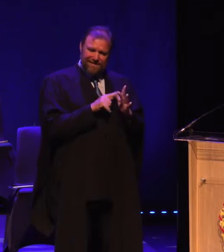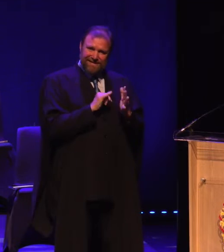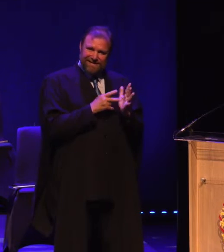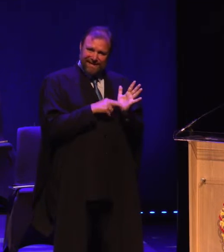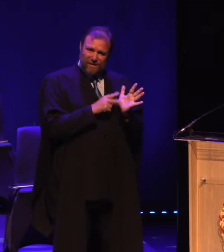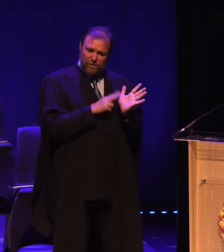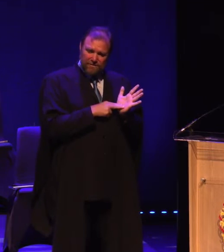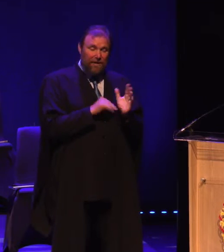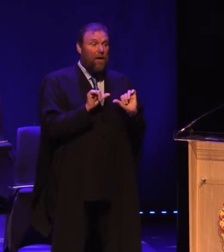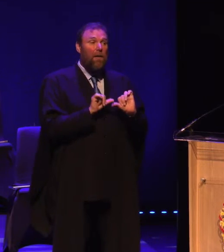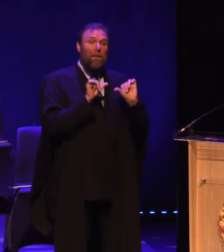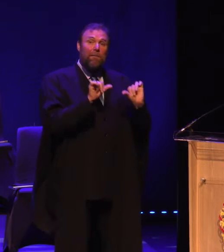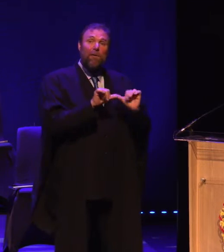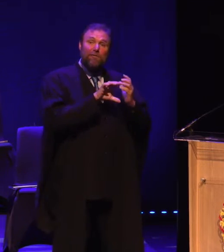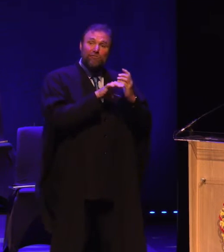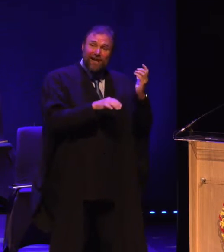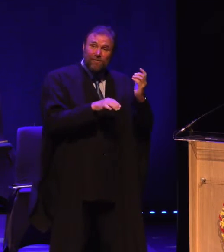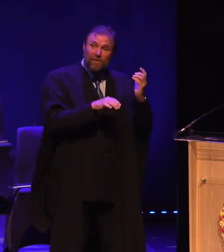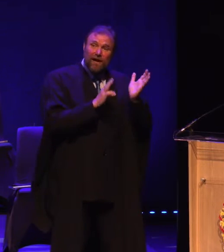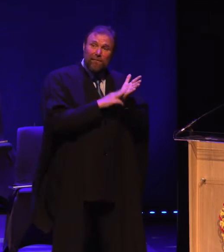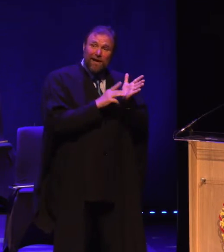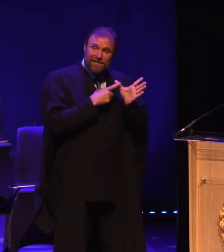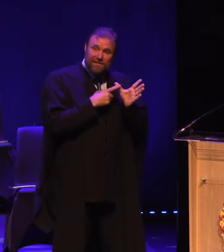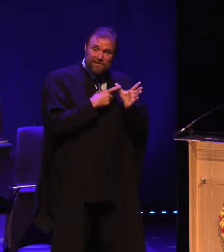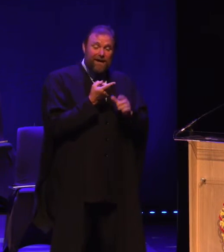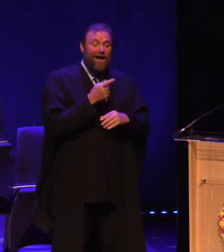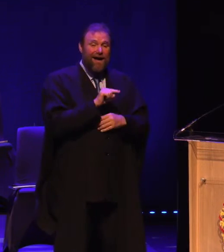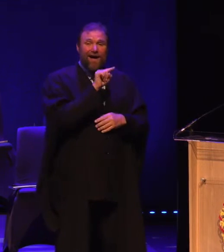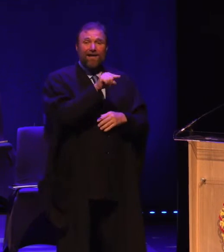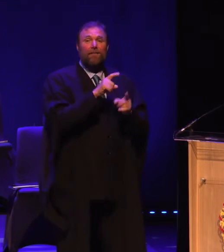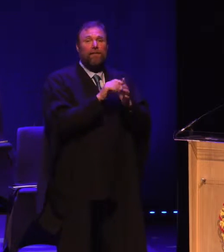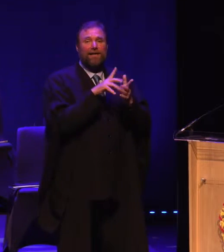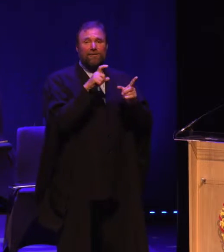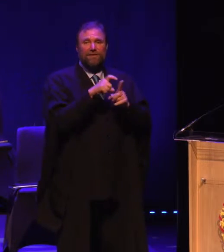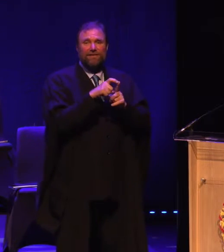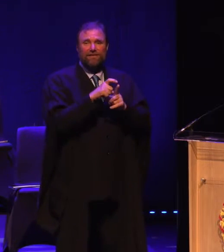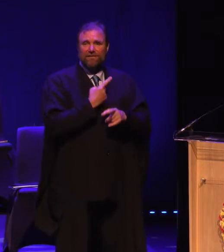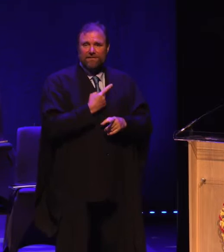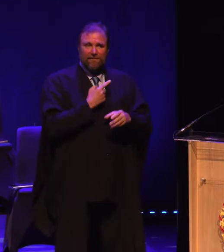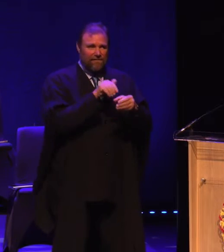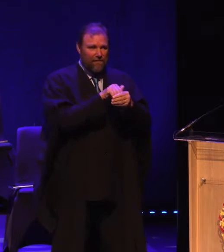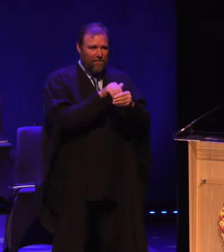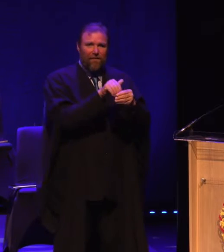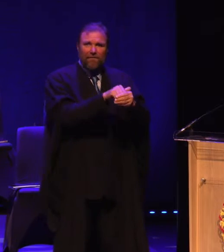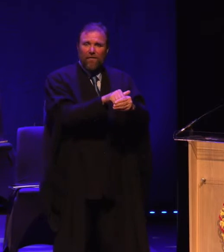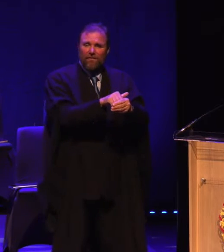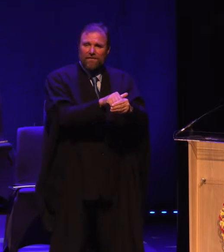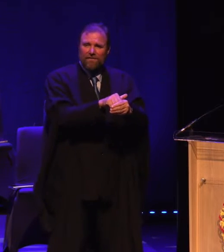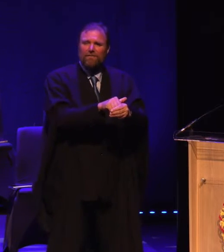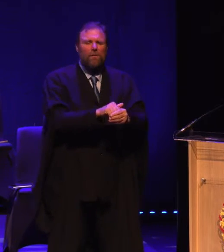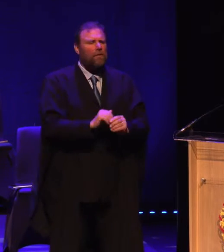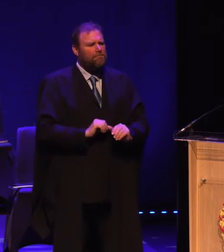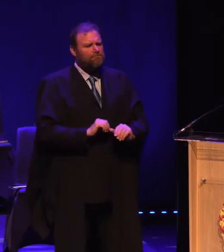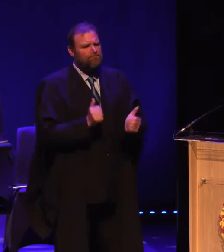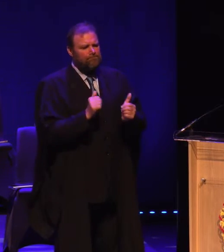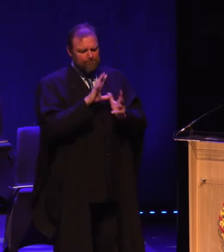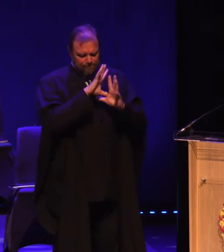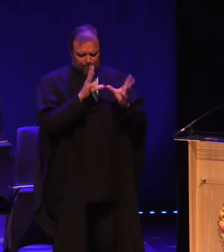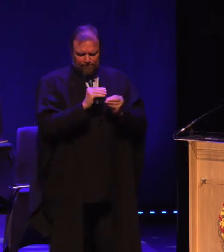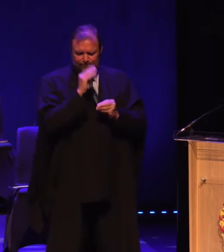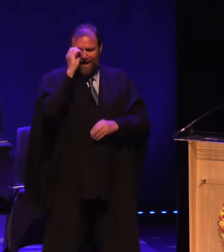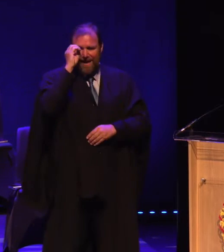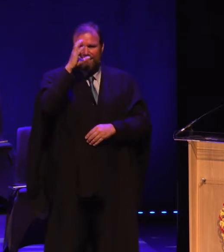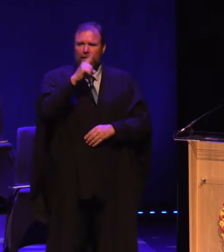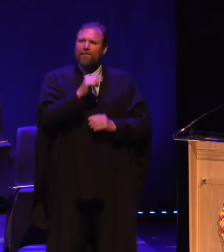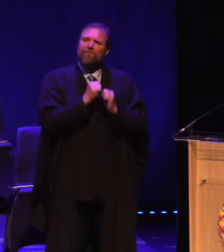a postgraduate master's student, and within his PhD thesis. He's a great all-round academic and a